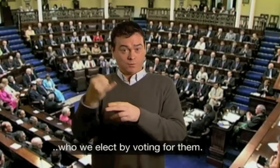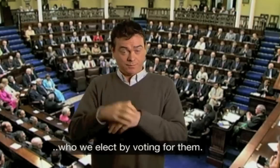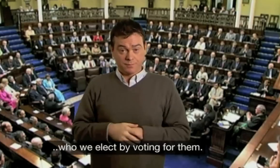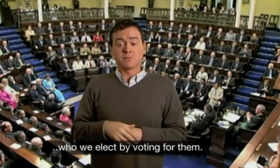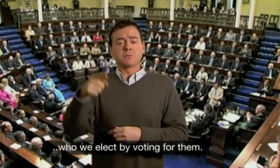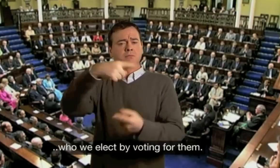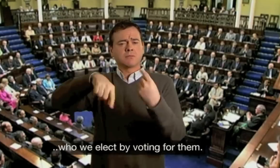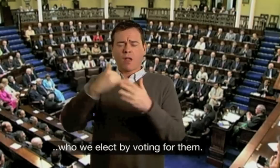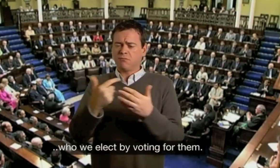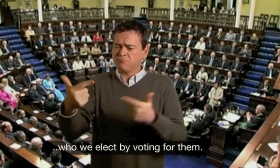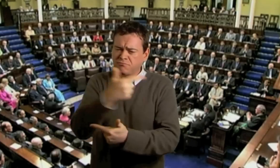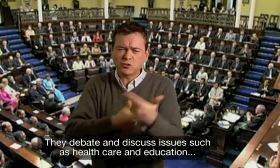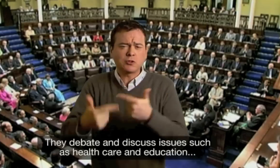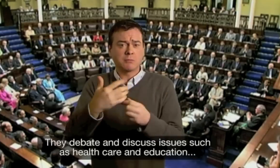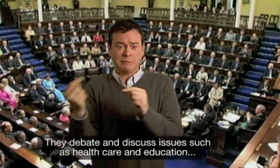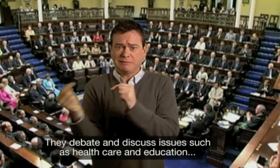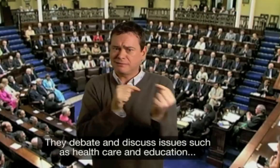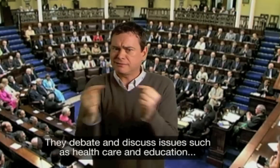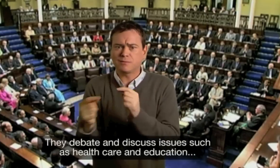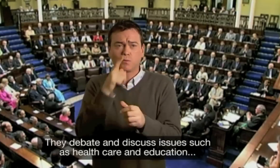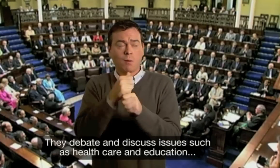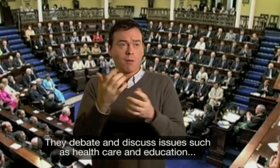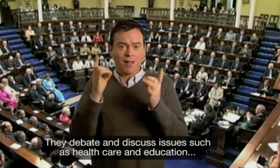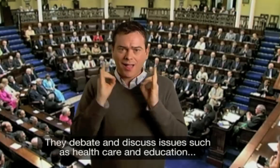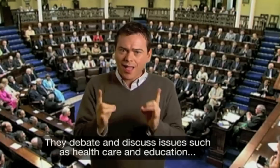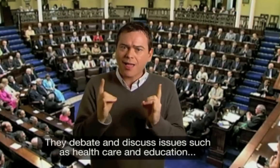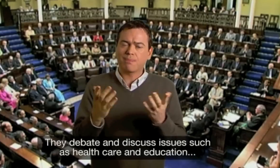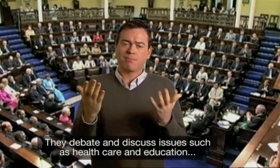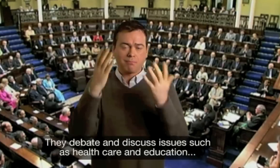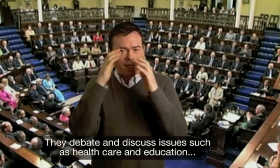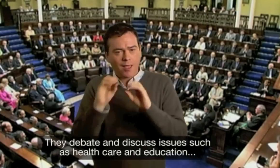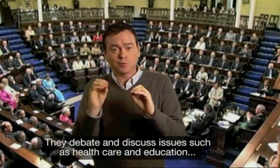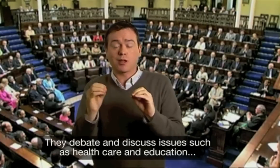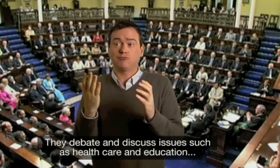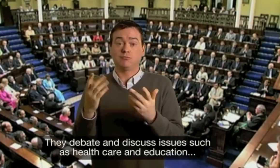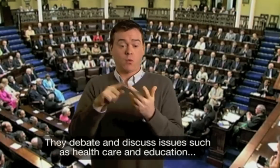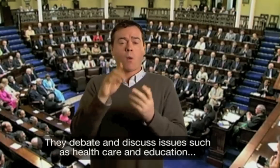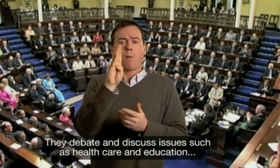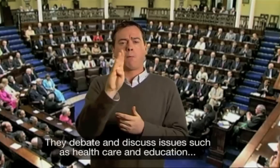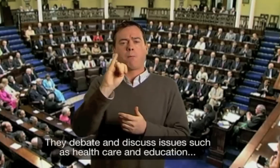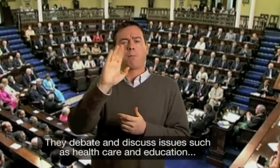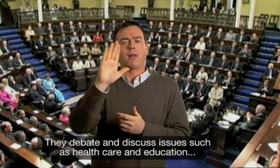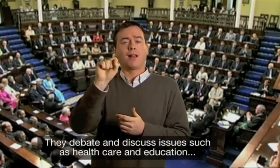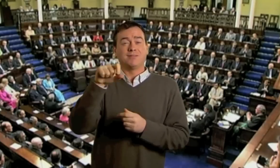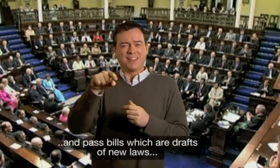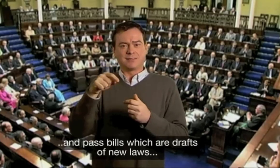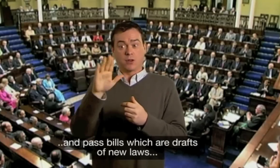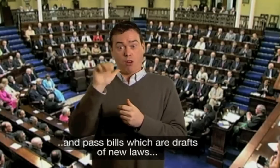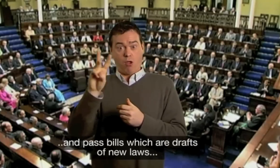them. They debate and discuss issues such as healthcare and education, and pass